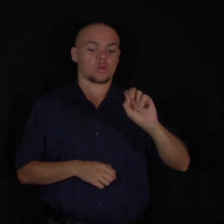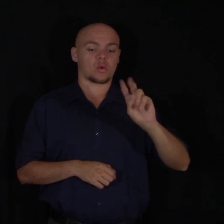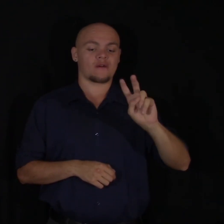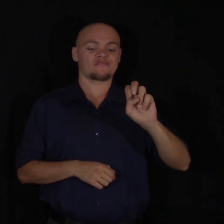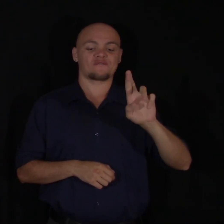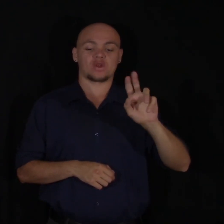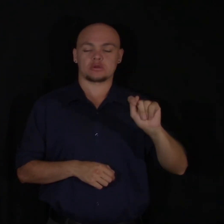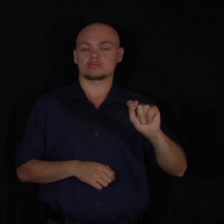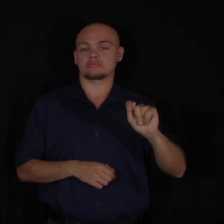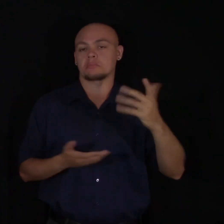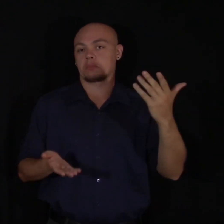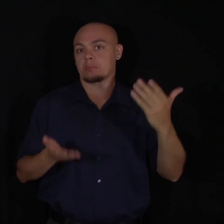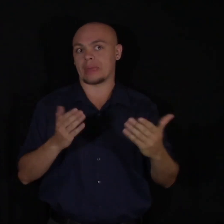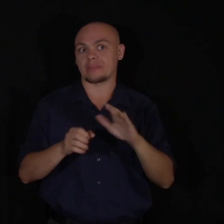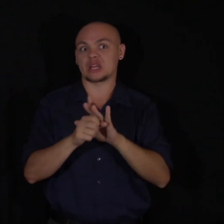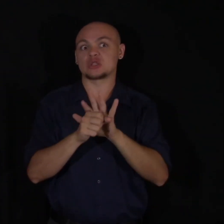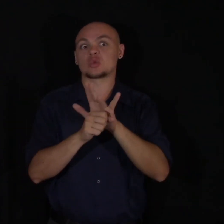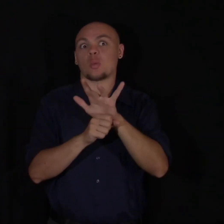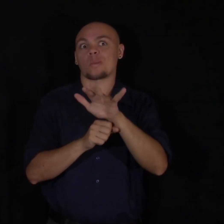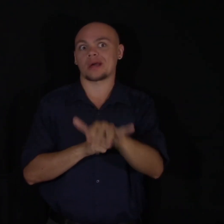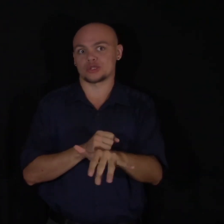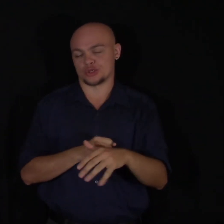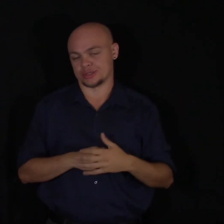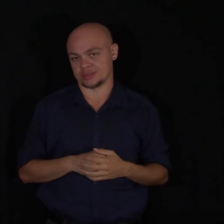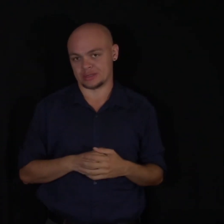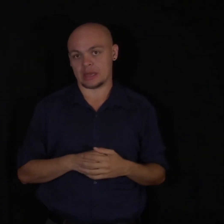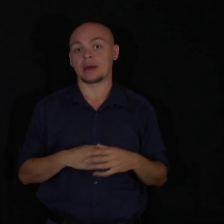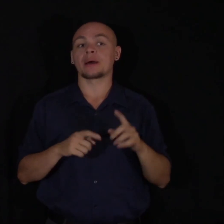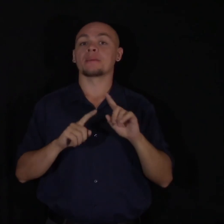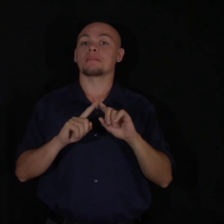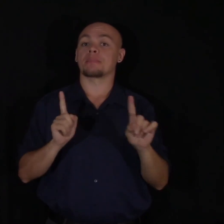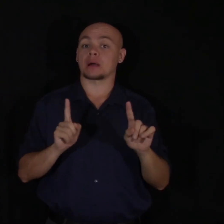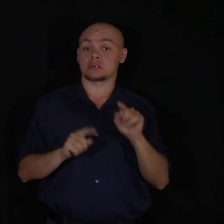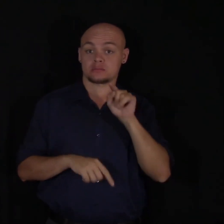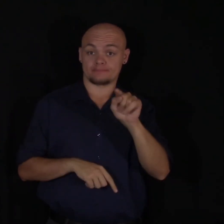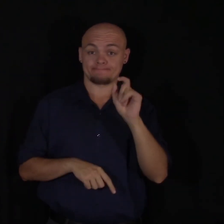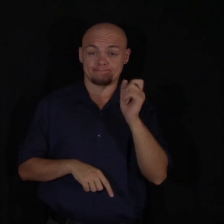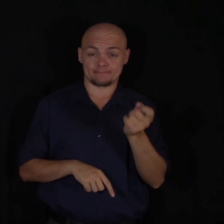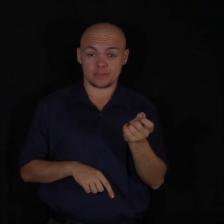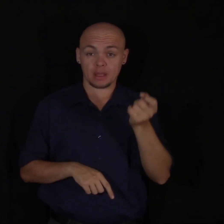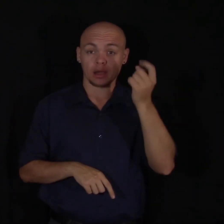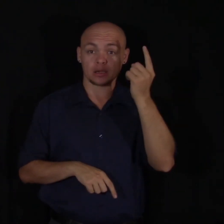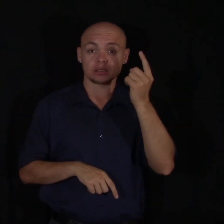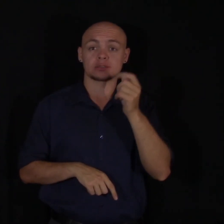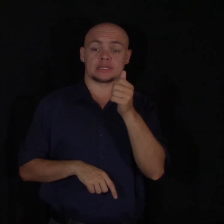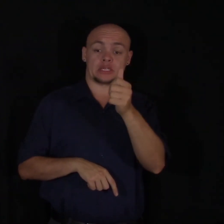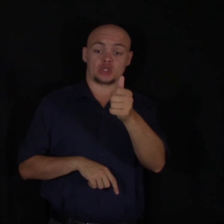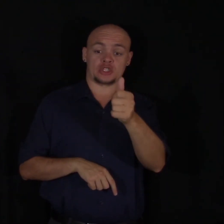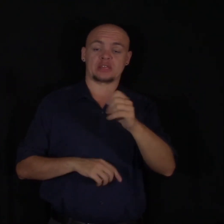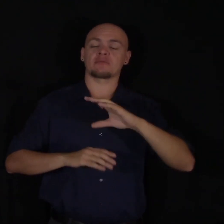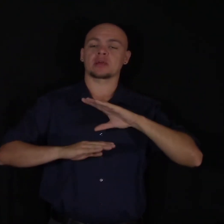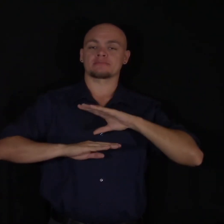fact, it's very important for you to reach a point where you're very understanding and content of yourself.